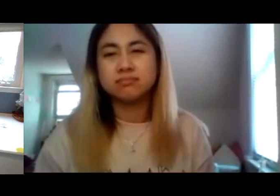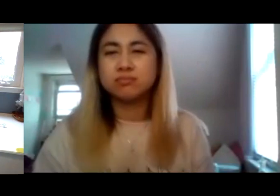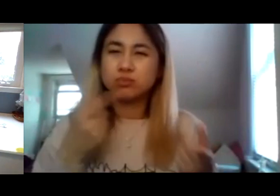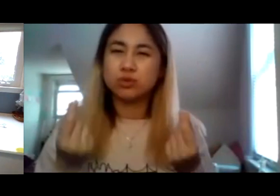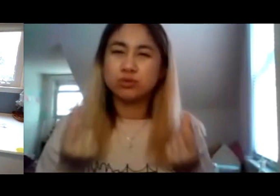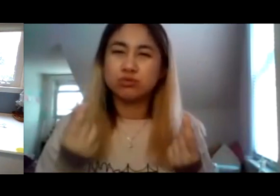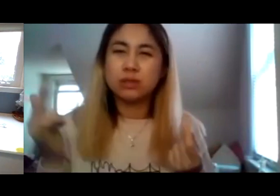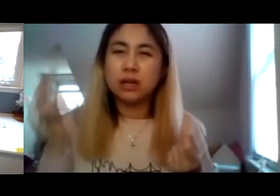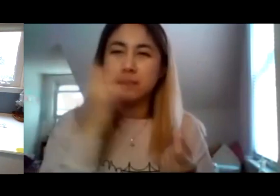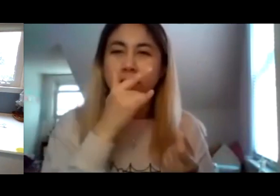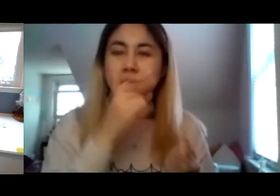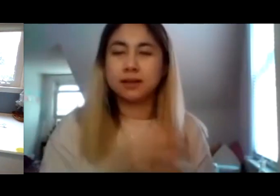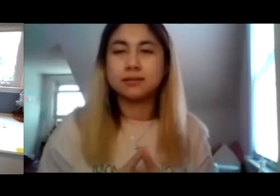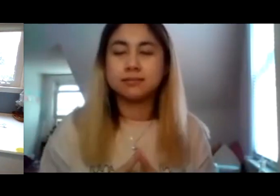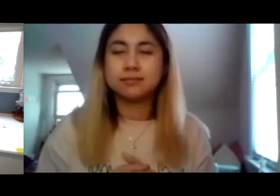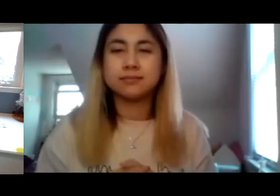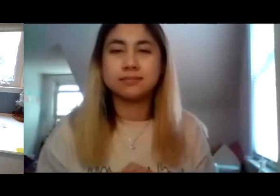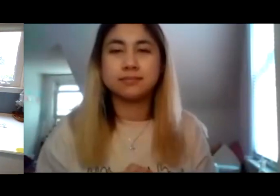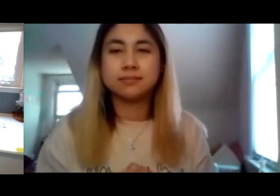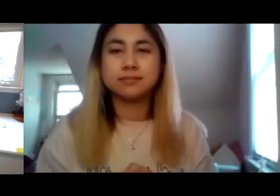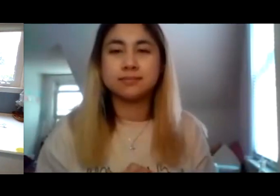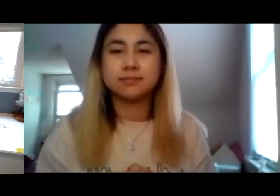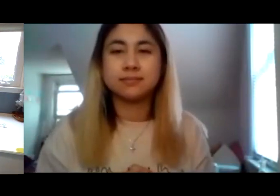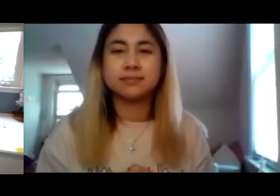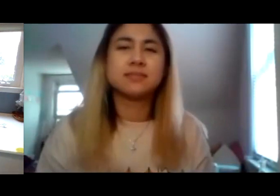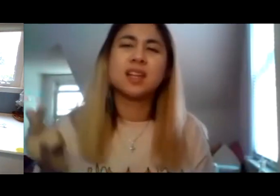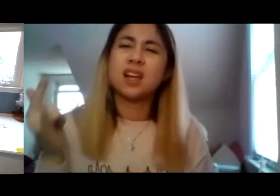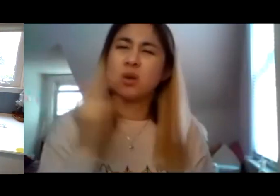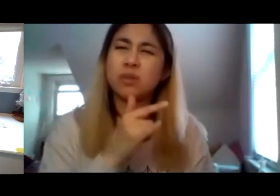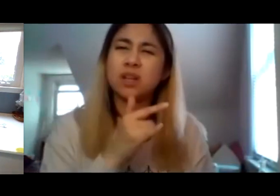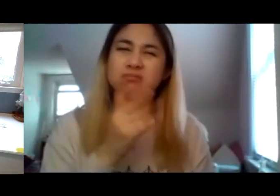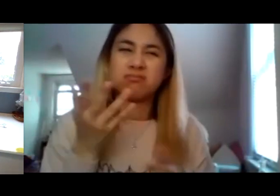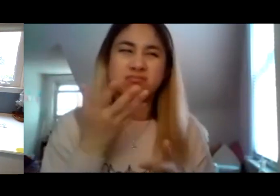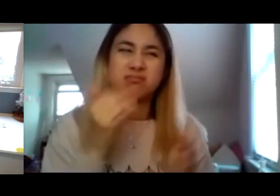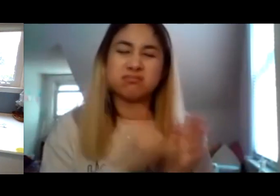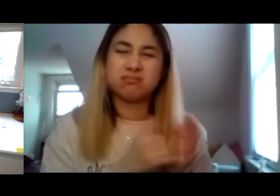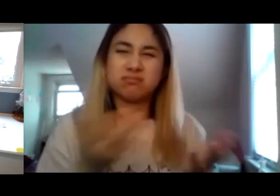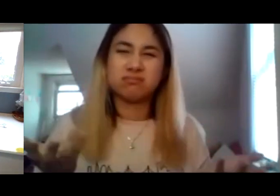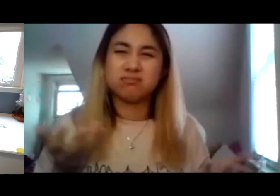our airplane exercises? What was our airplane?